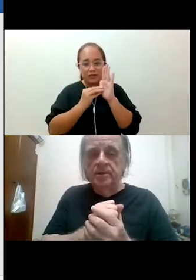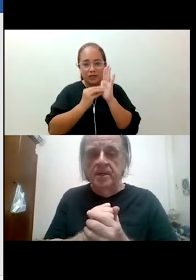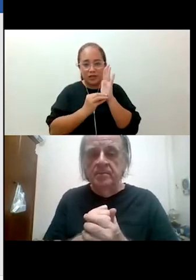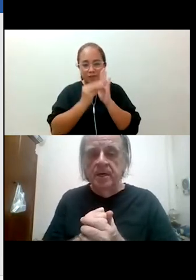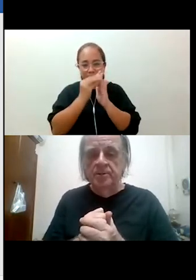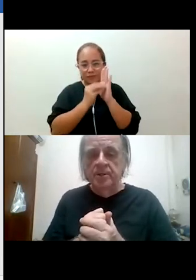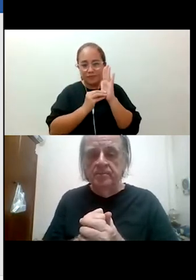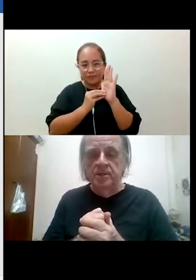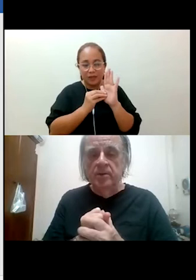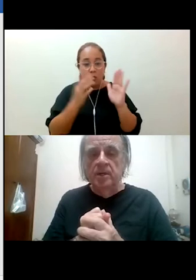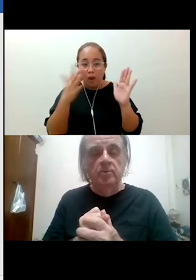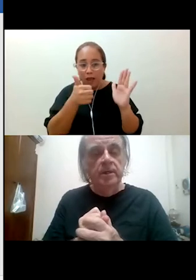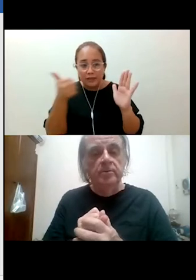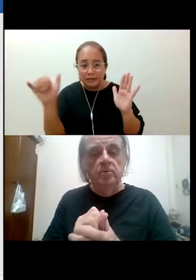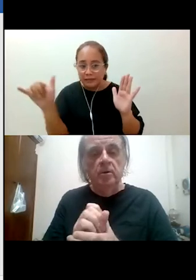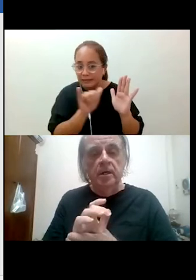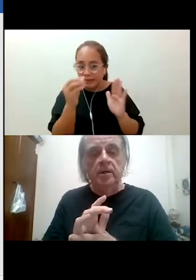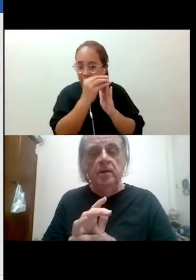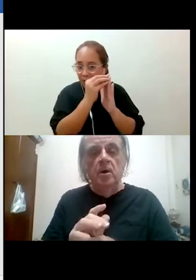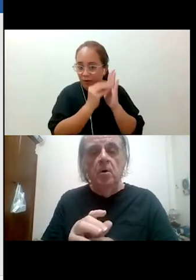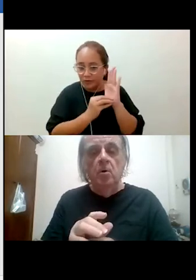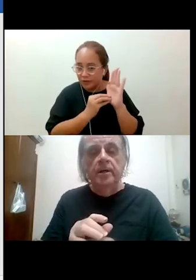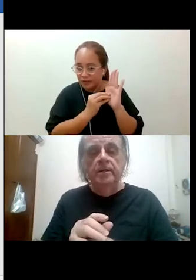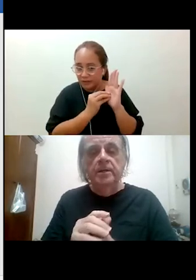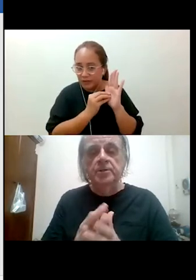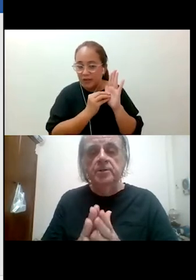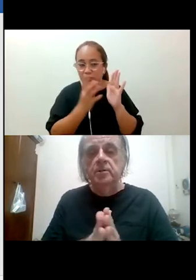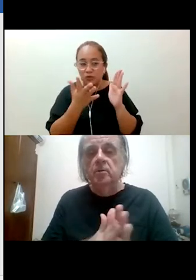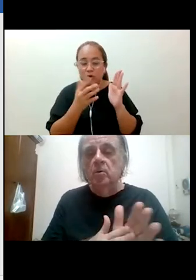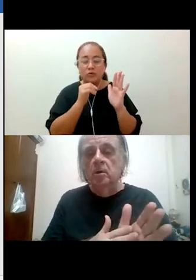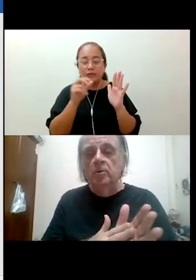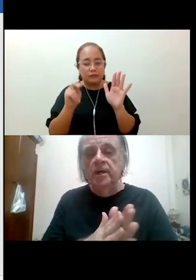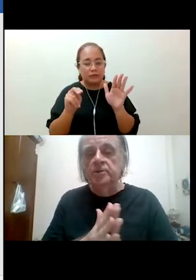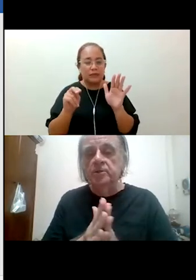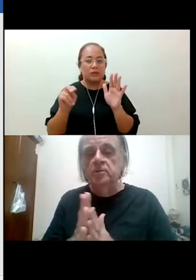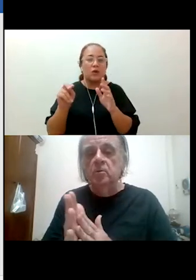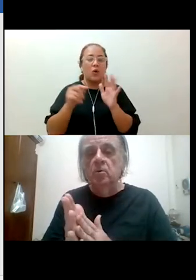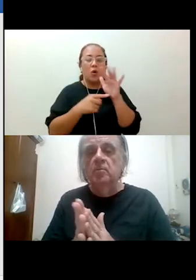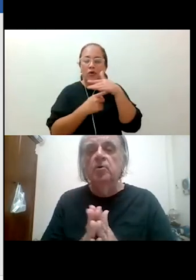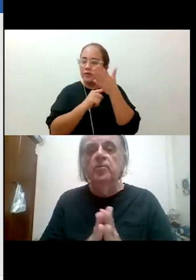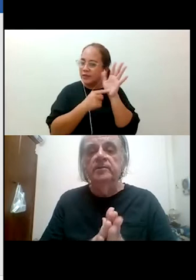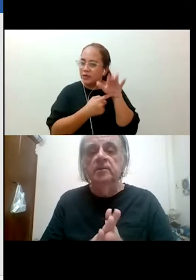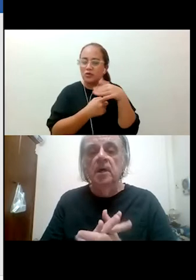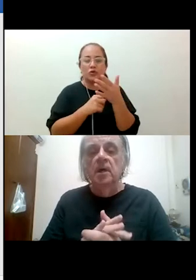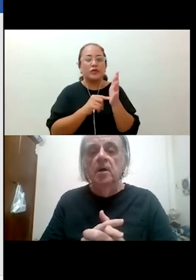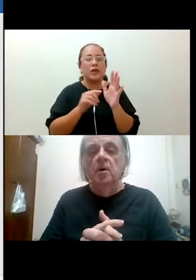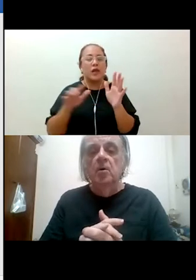with the same hand shape, so we don't need to look at orientation or location or